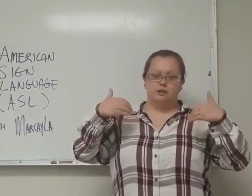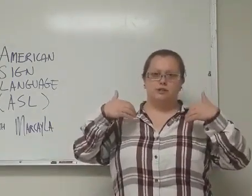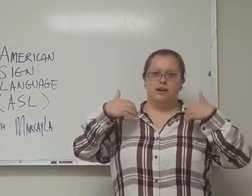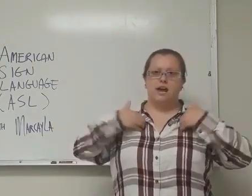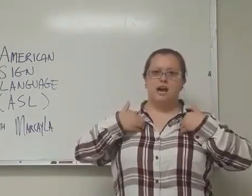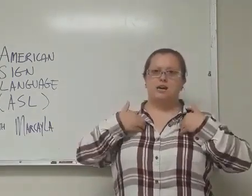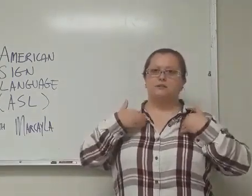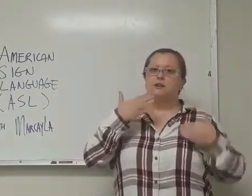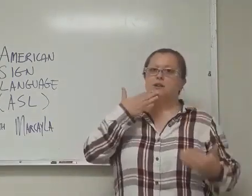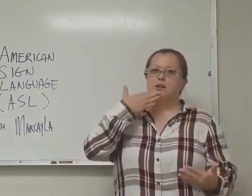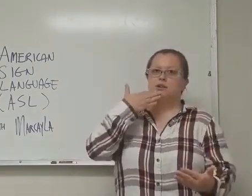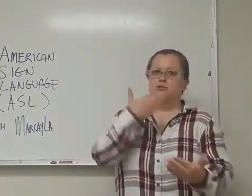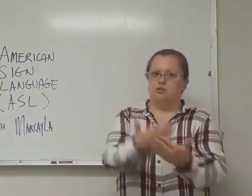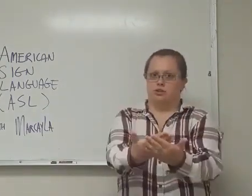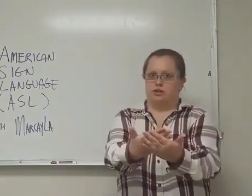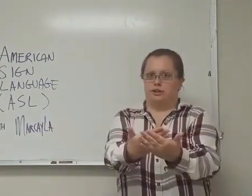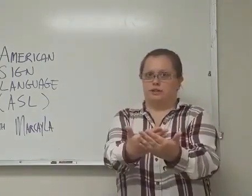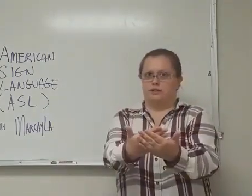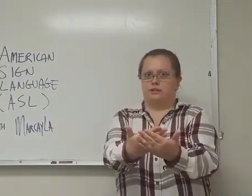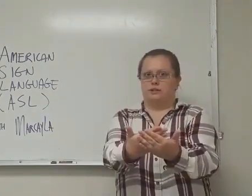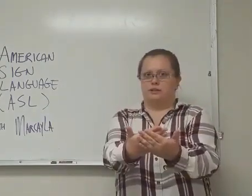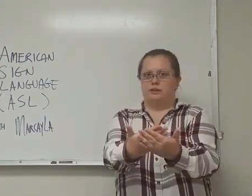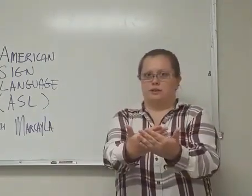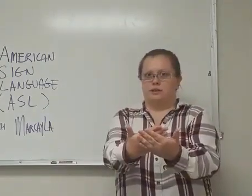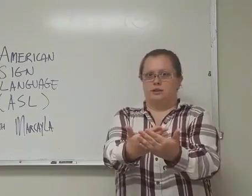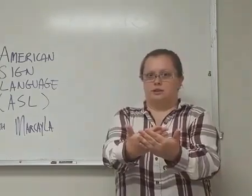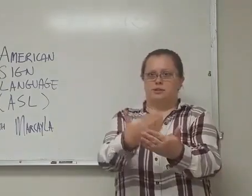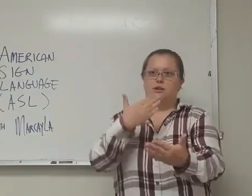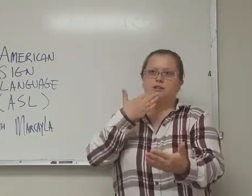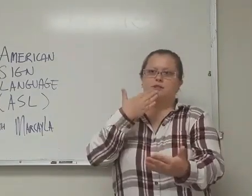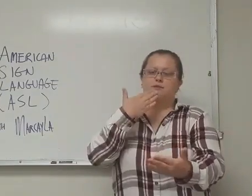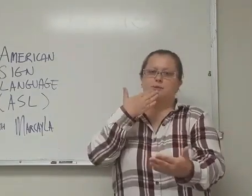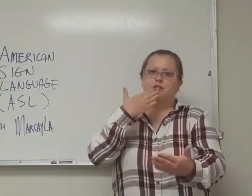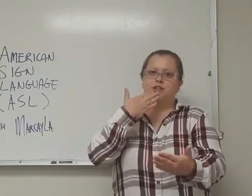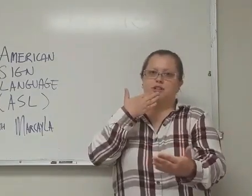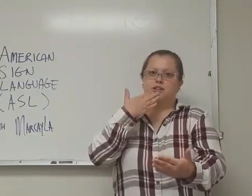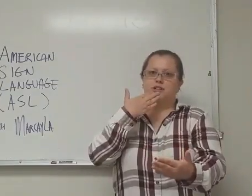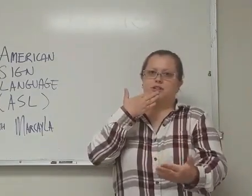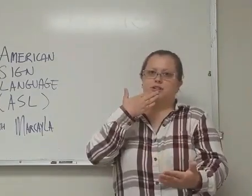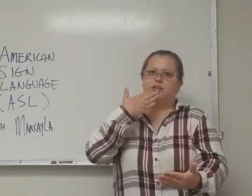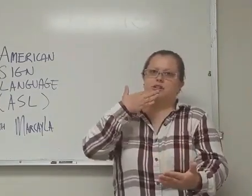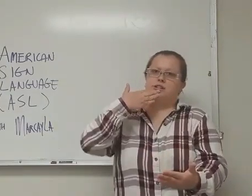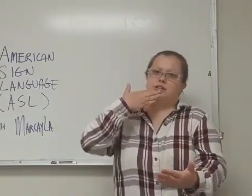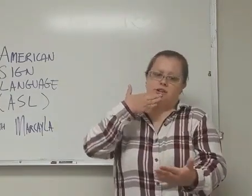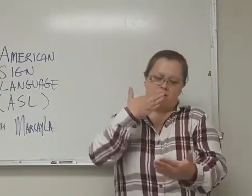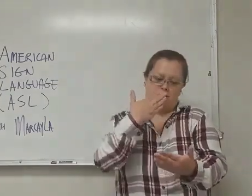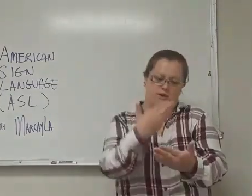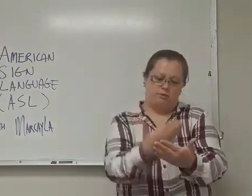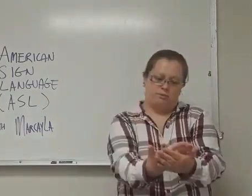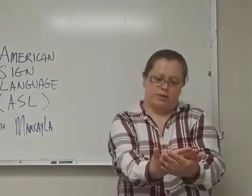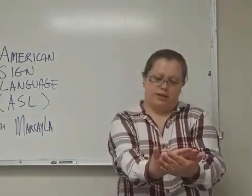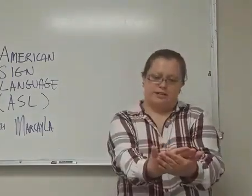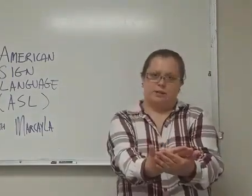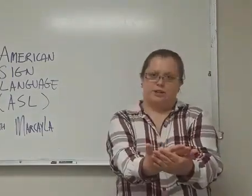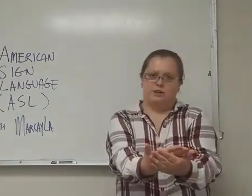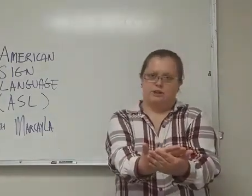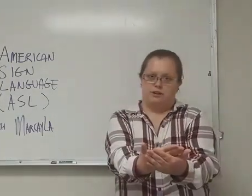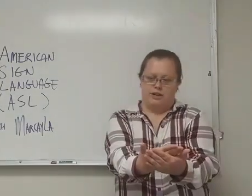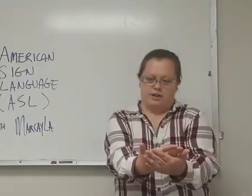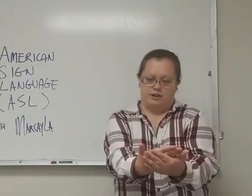say have good. So it's from the chin, and then you bring it down to your other hand,